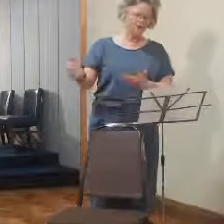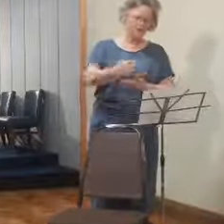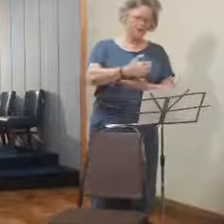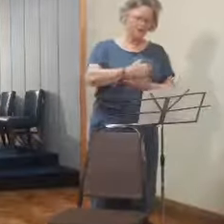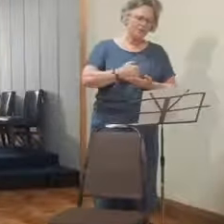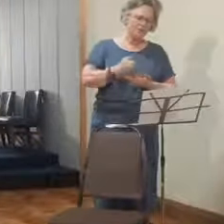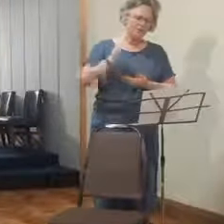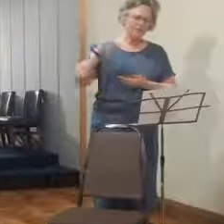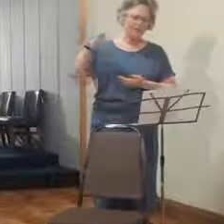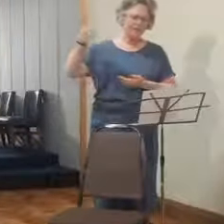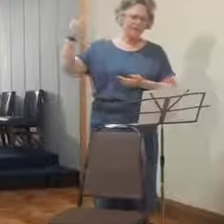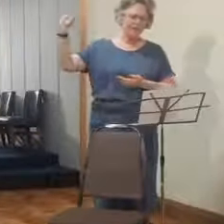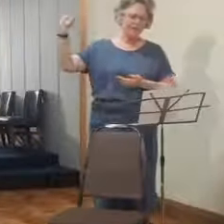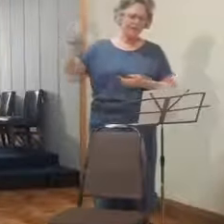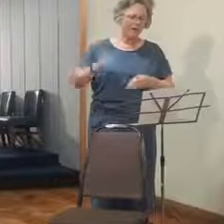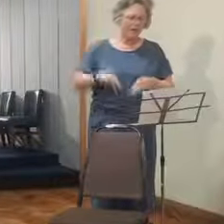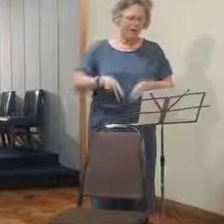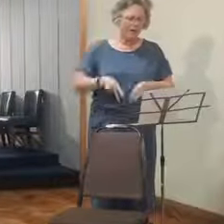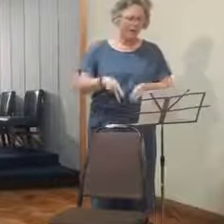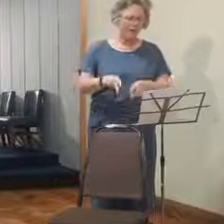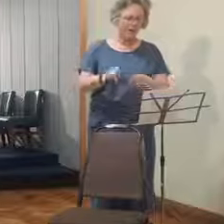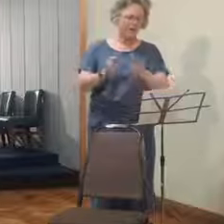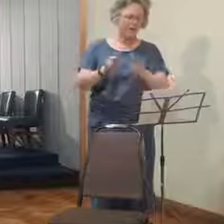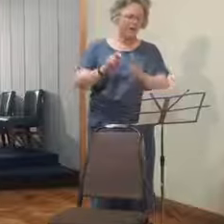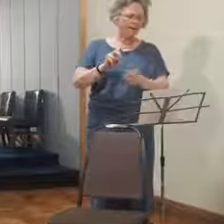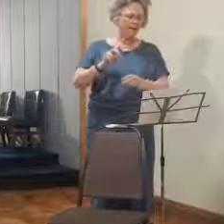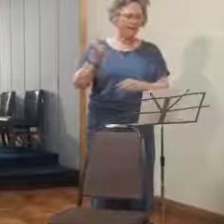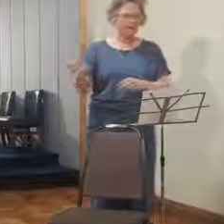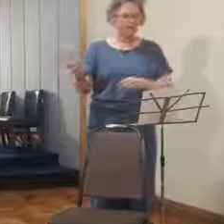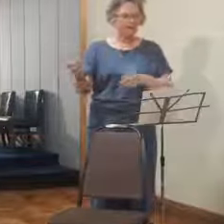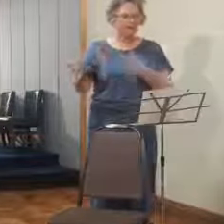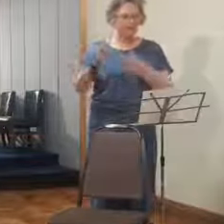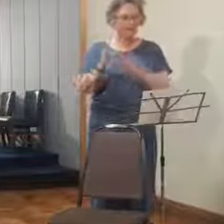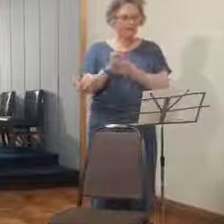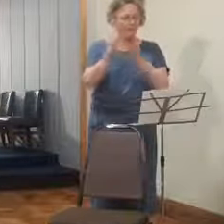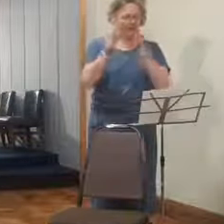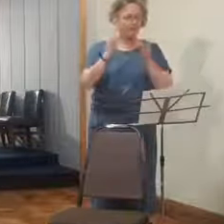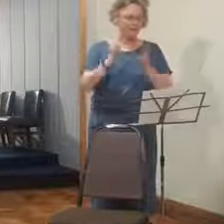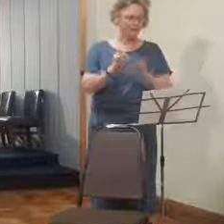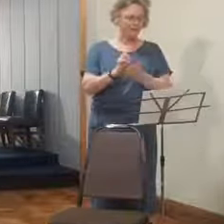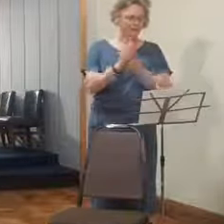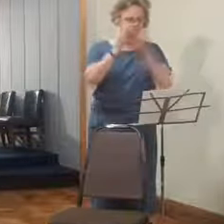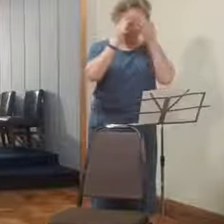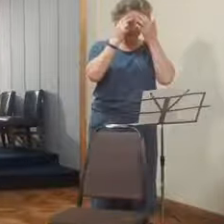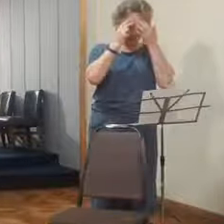Thank you.